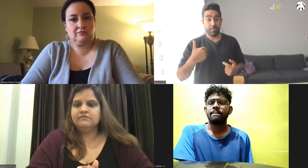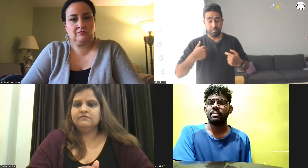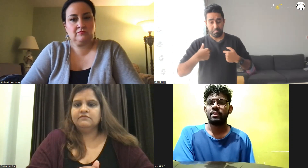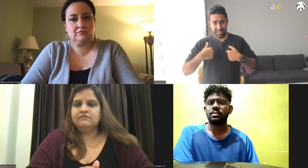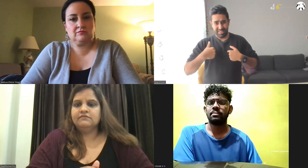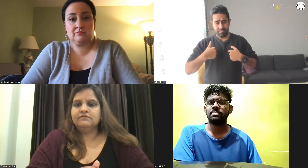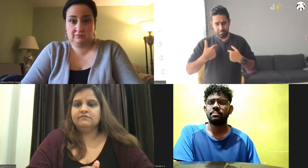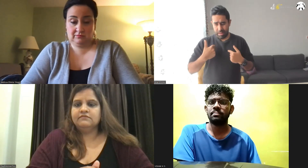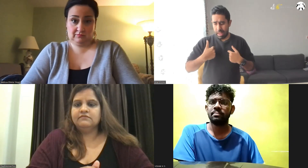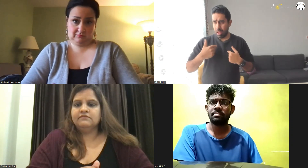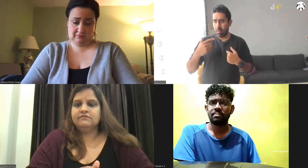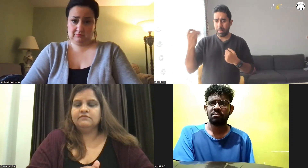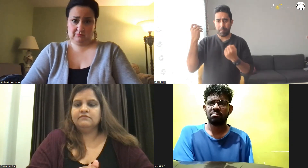sorry, I didn't get it.